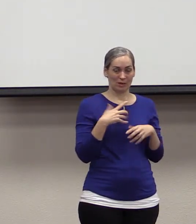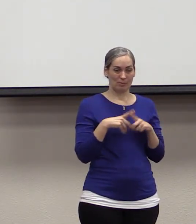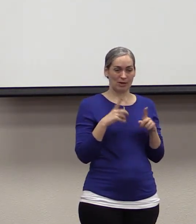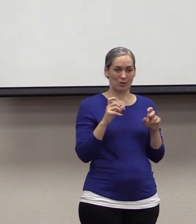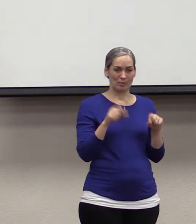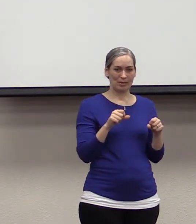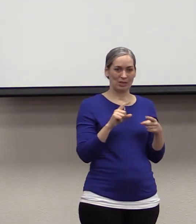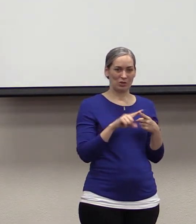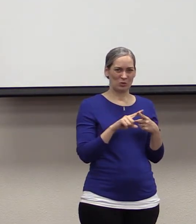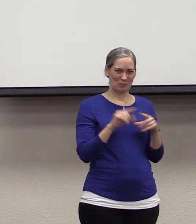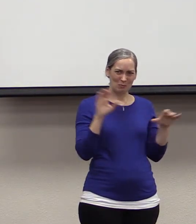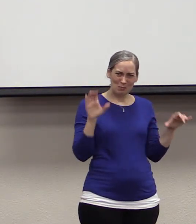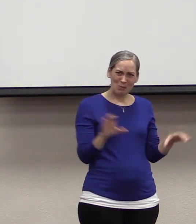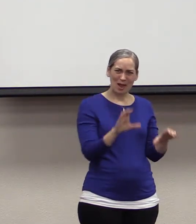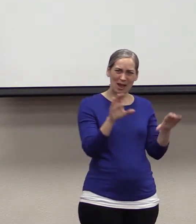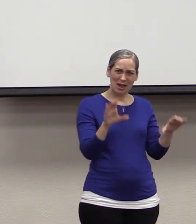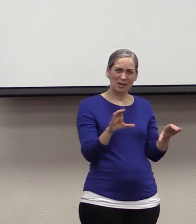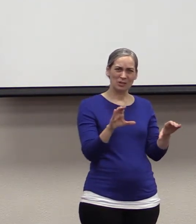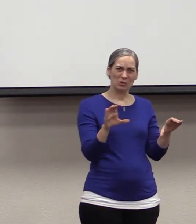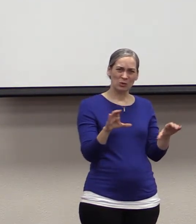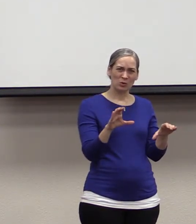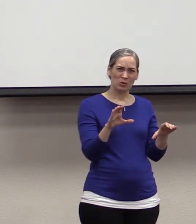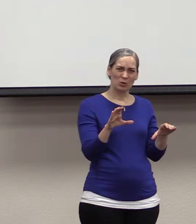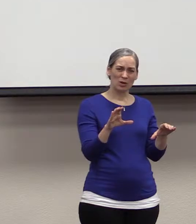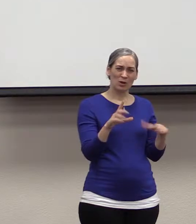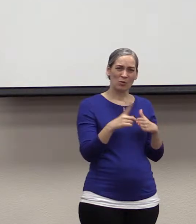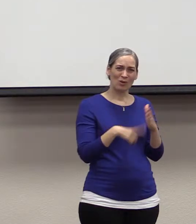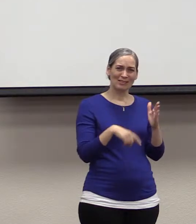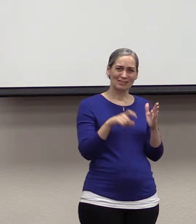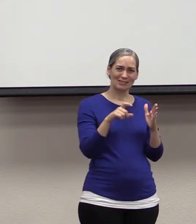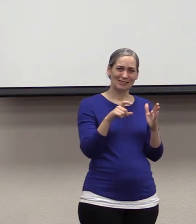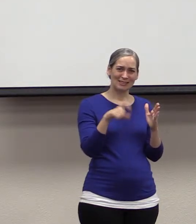to still act and do what needs to be done despite it.